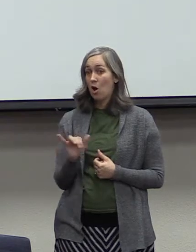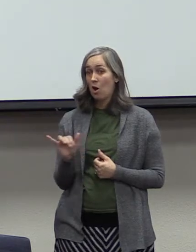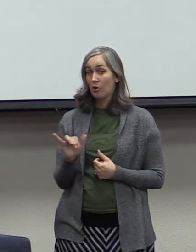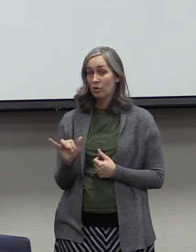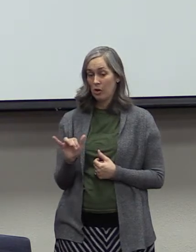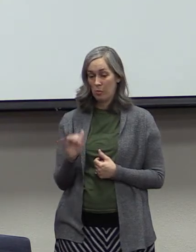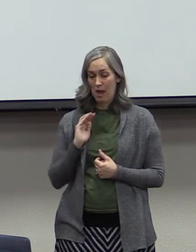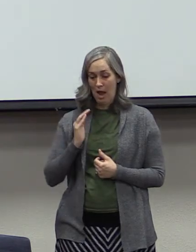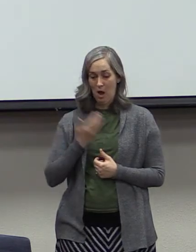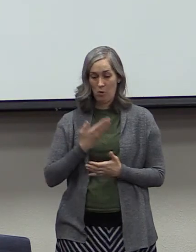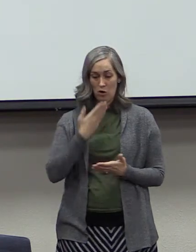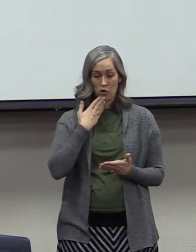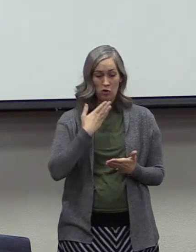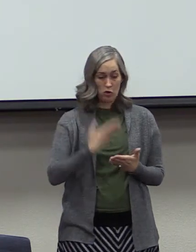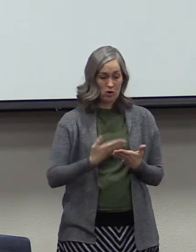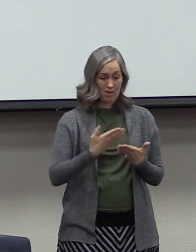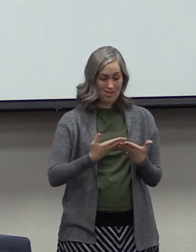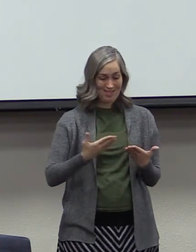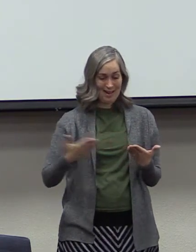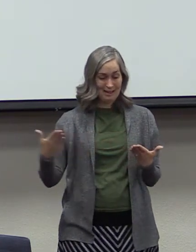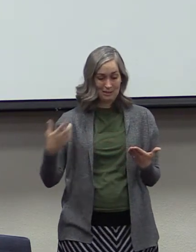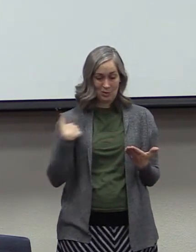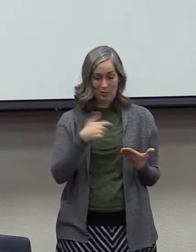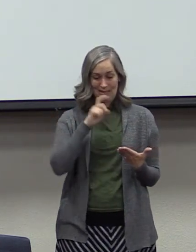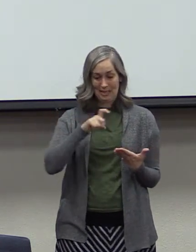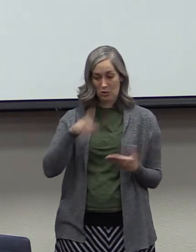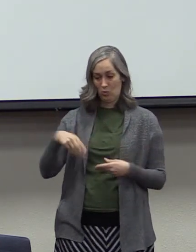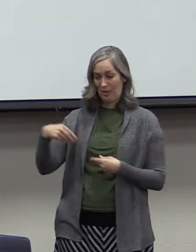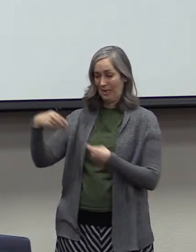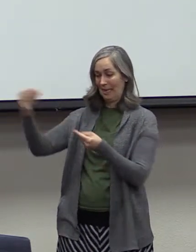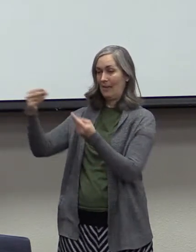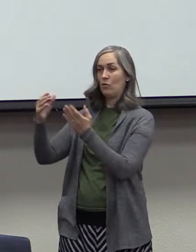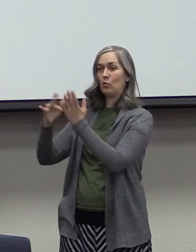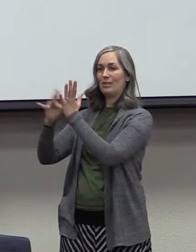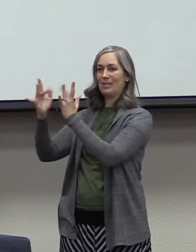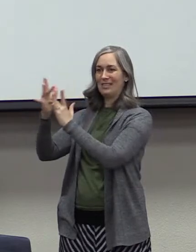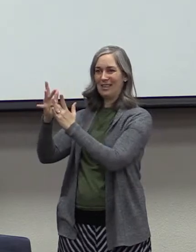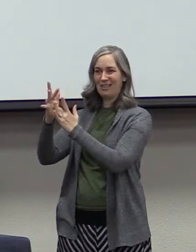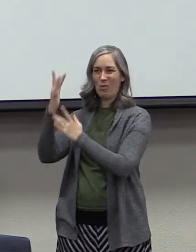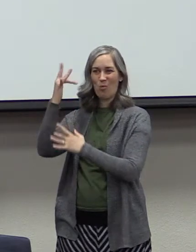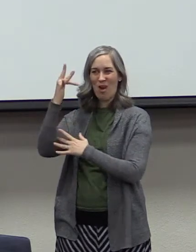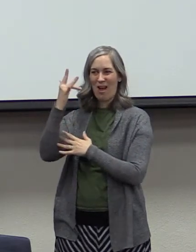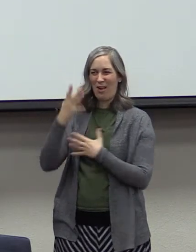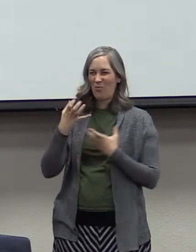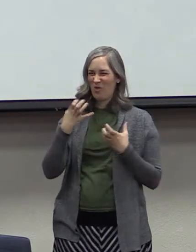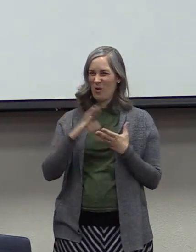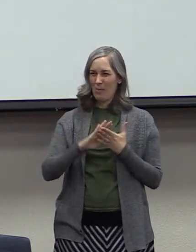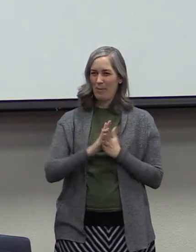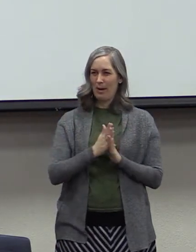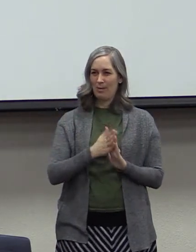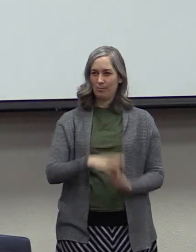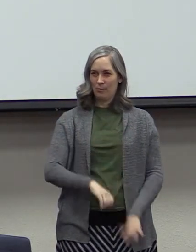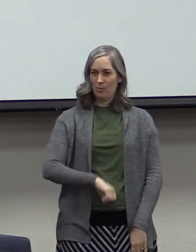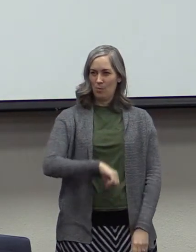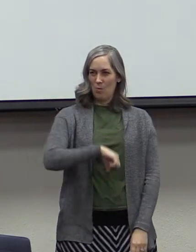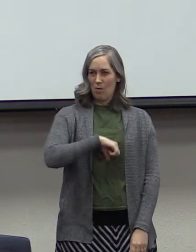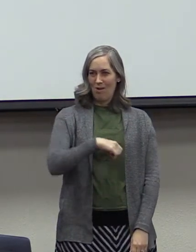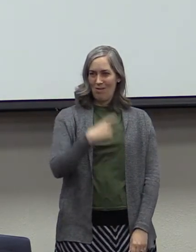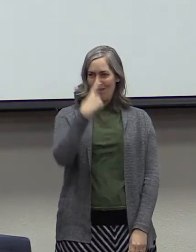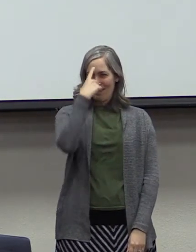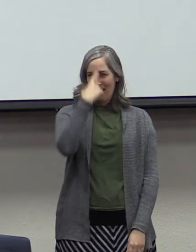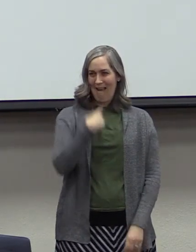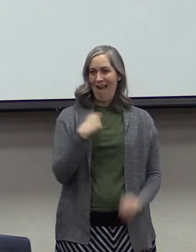good things in our lives, lest we become filled with pride or have a sense of